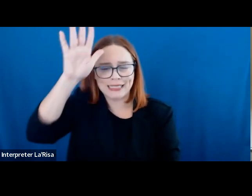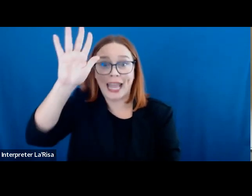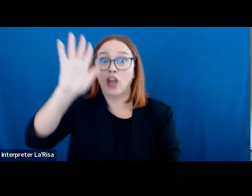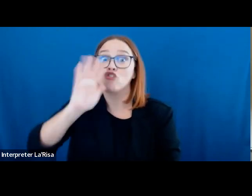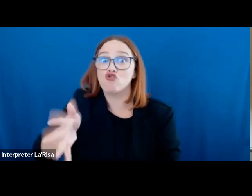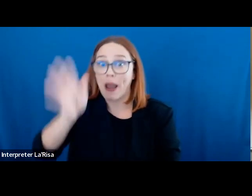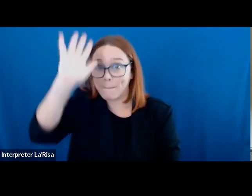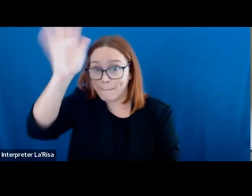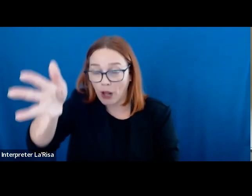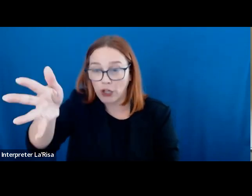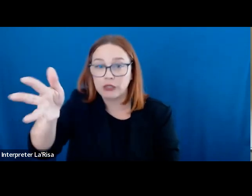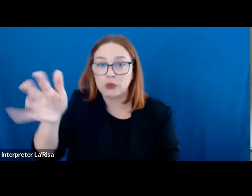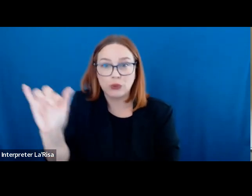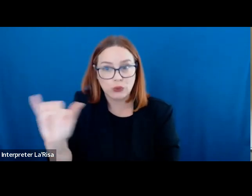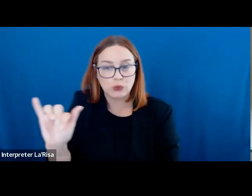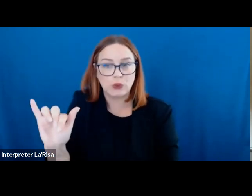grandparents were